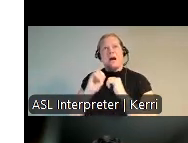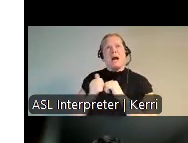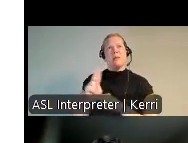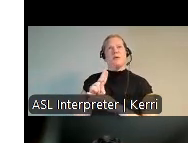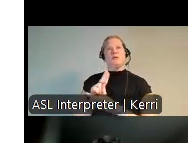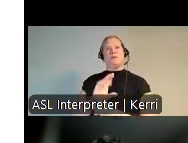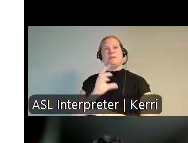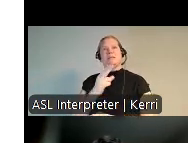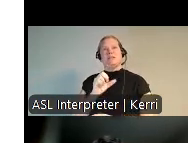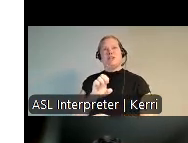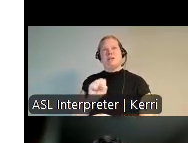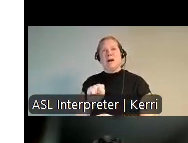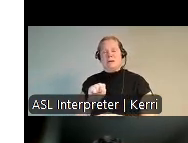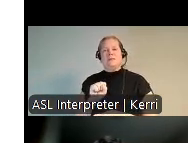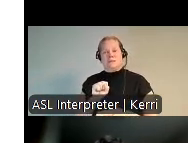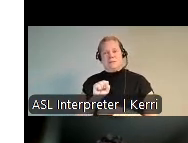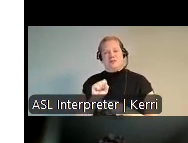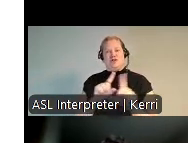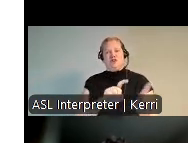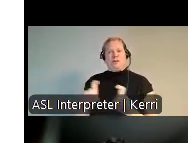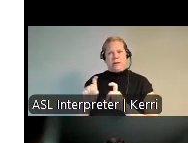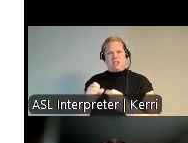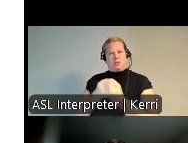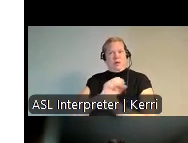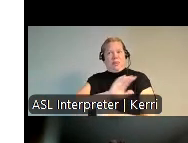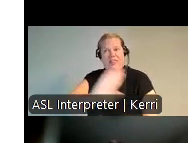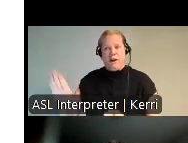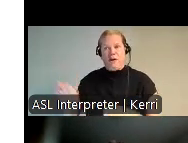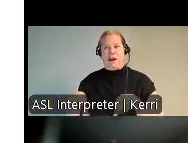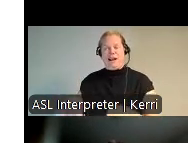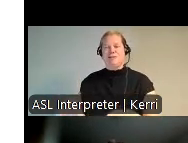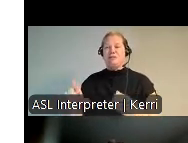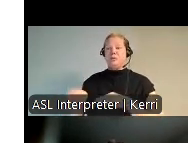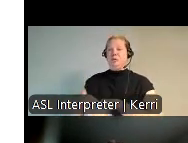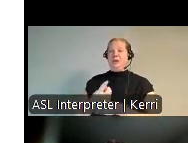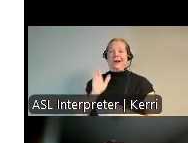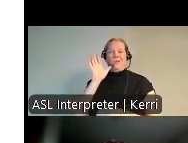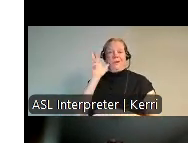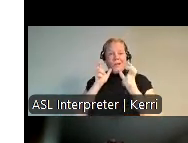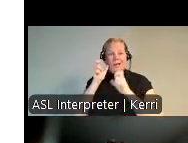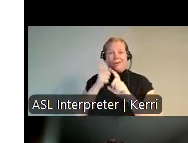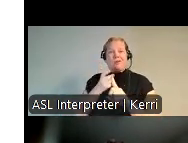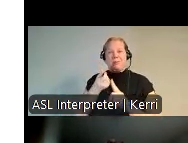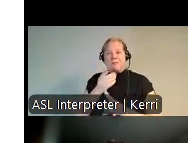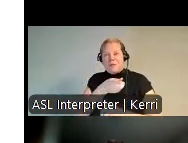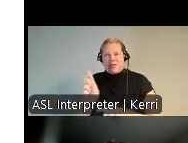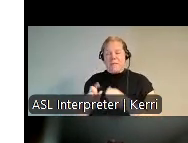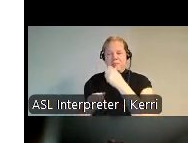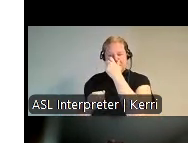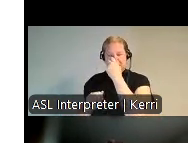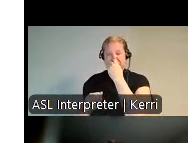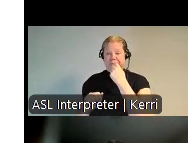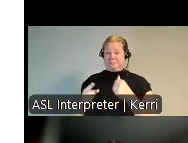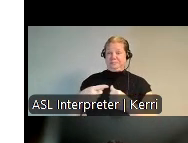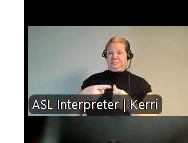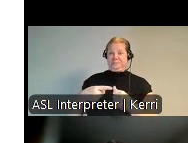Community Health Equity Survey to support their actions. So today you'll have the opportunity to hear from a few of them. So we're going to